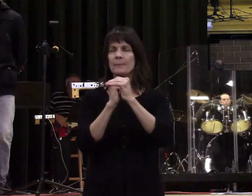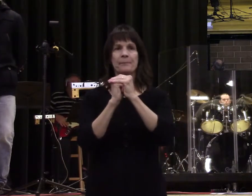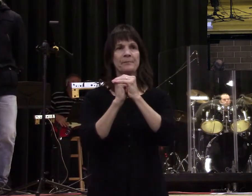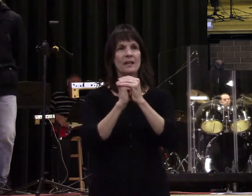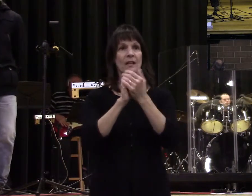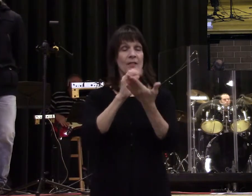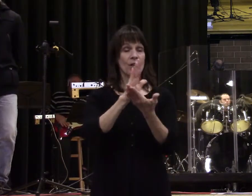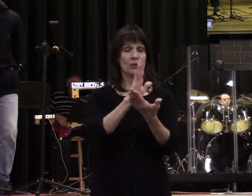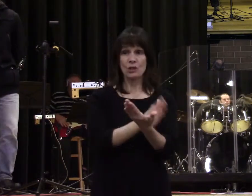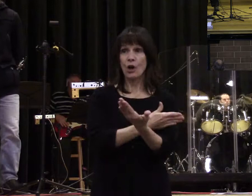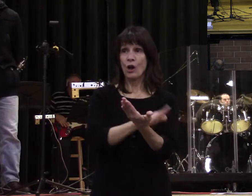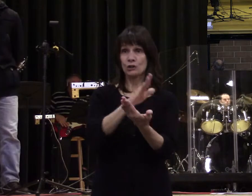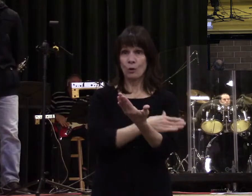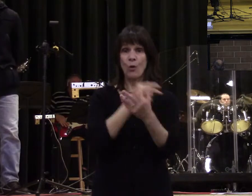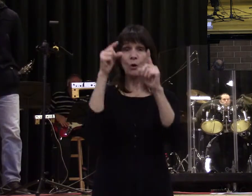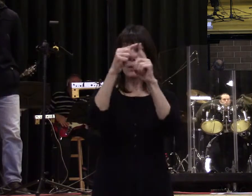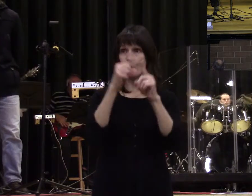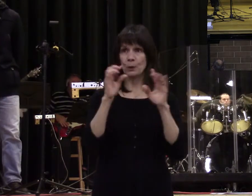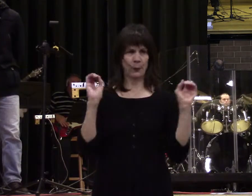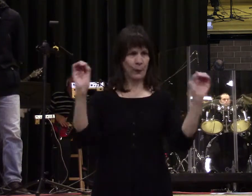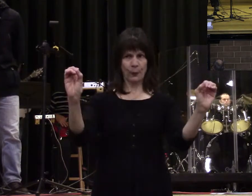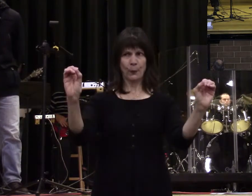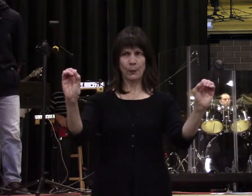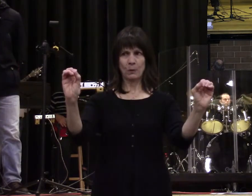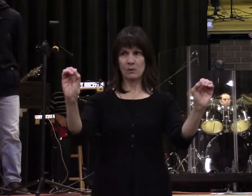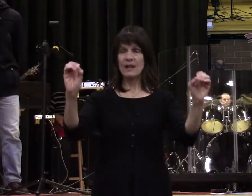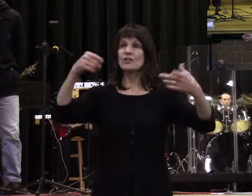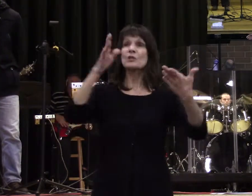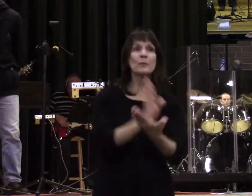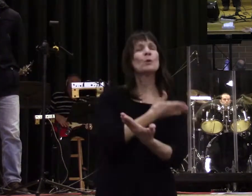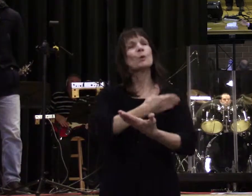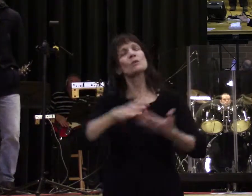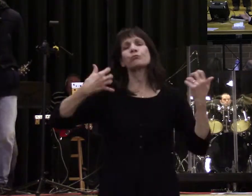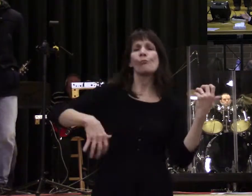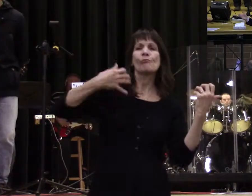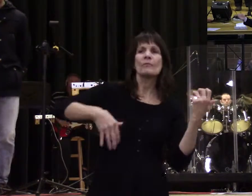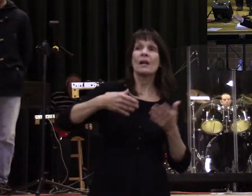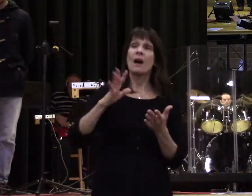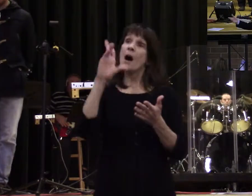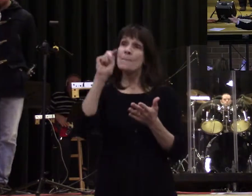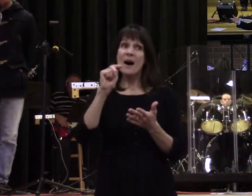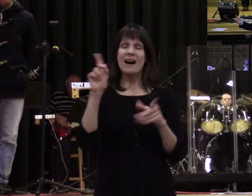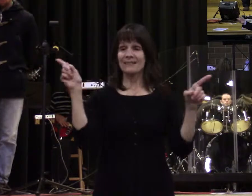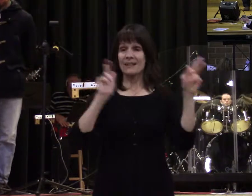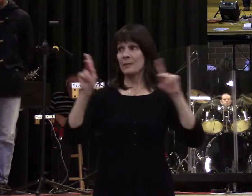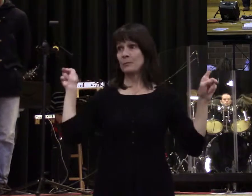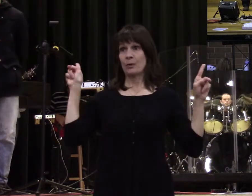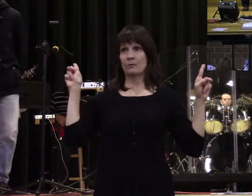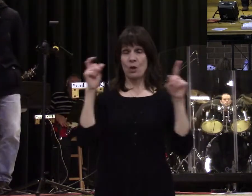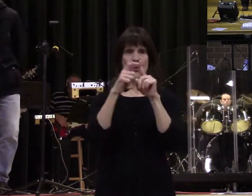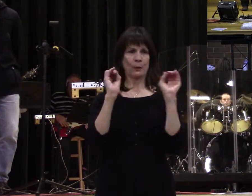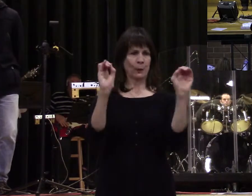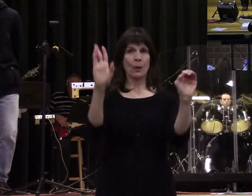words. Maybe there's some music. Maybe some of the singers are singing, I love you, Lord, with all my heart.